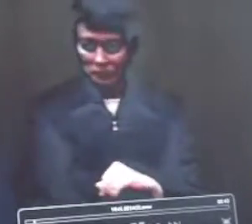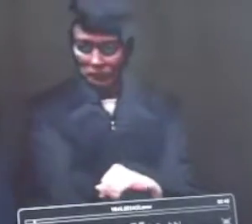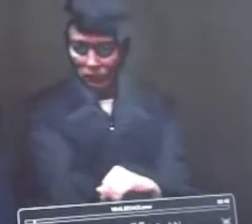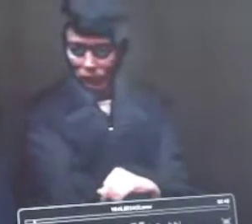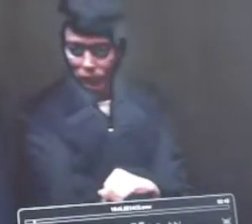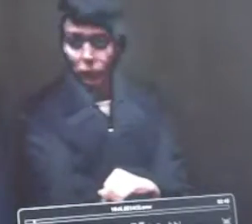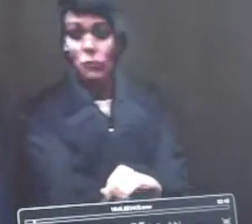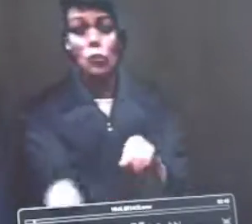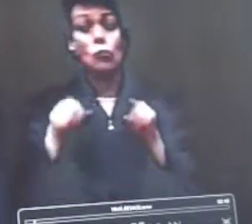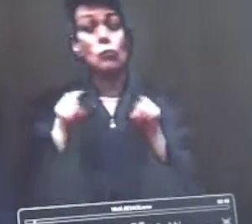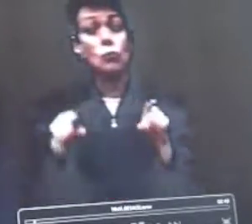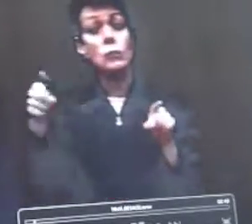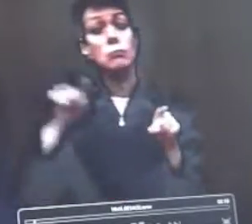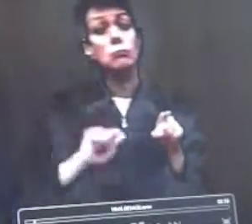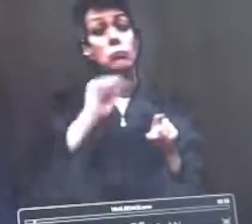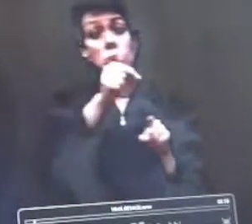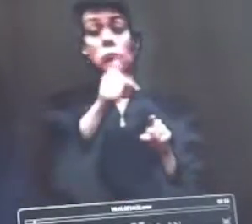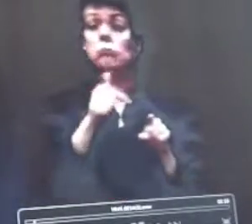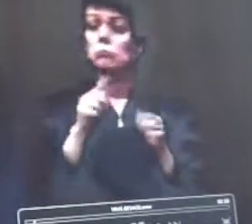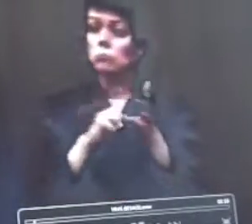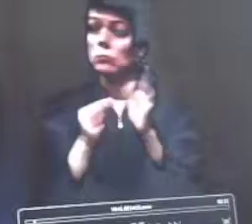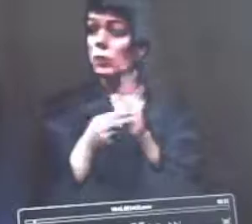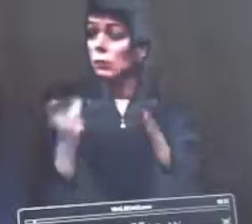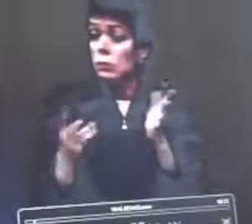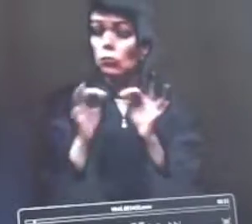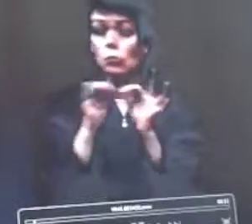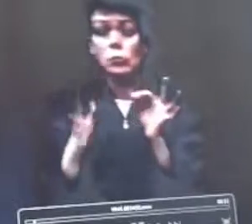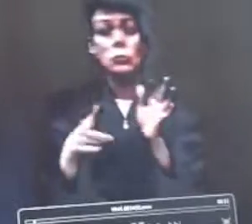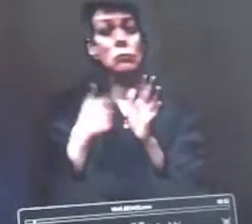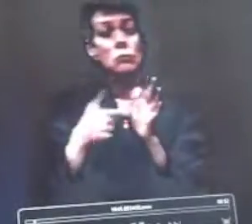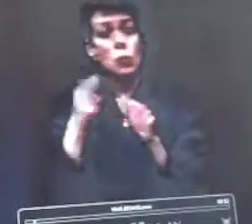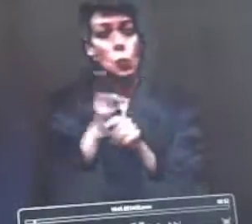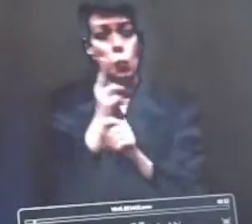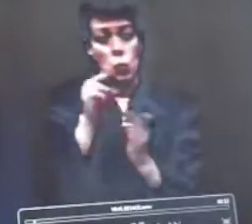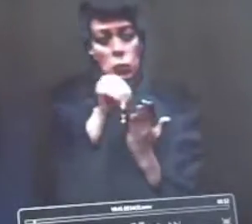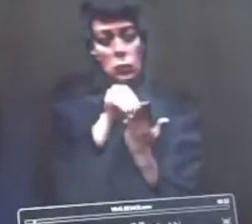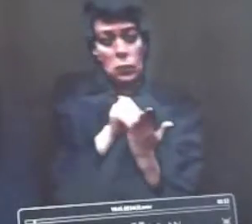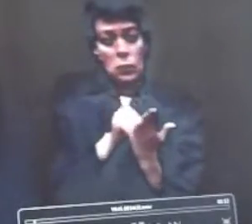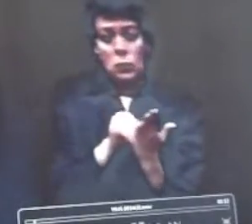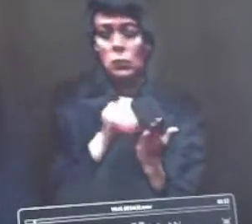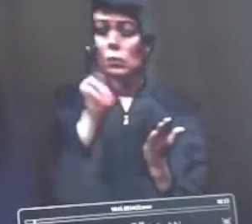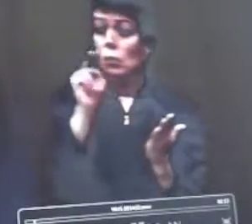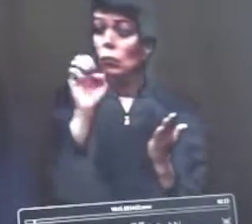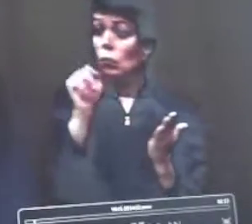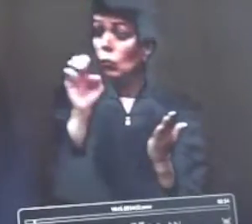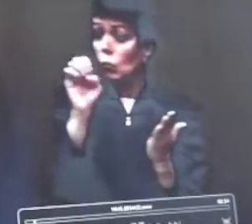then relaying it in the second message. During consecutive interpreting, the interpreter sometimes